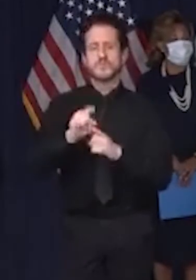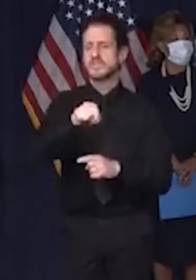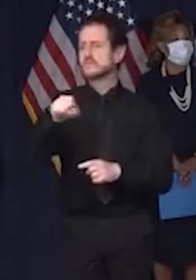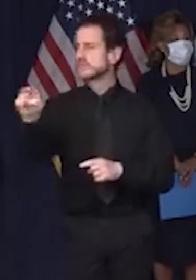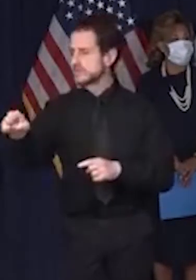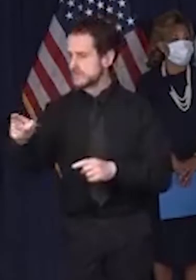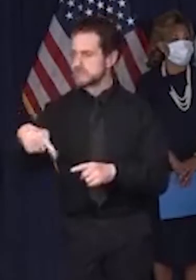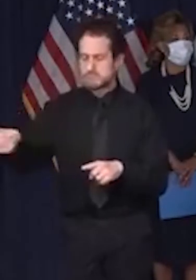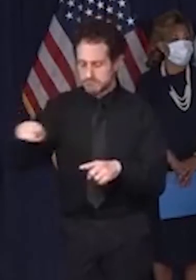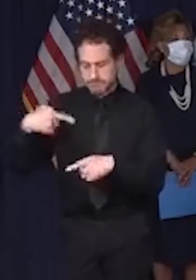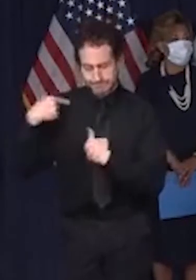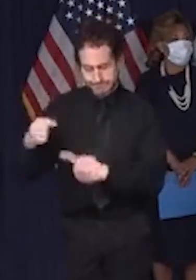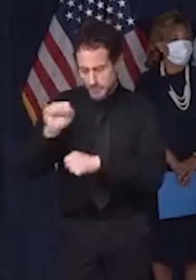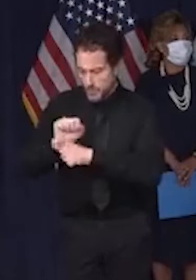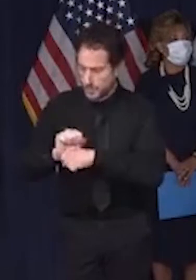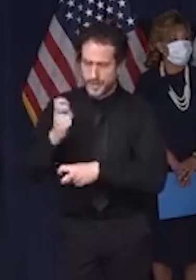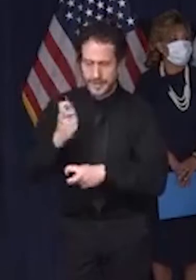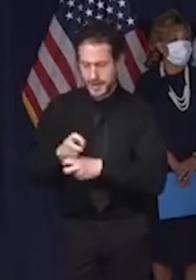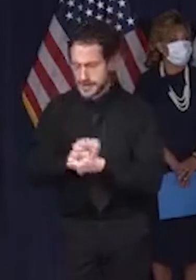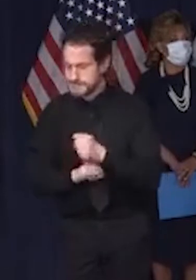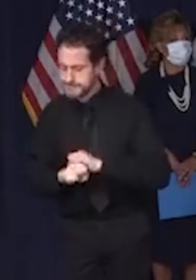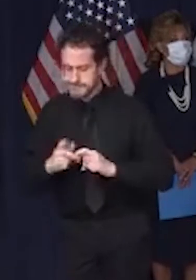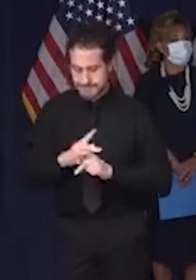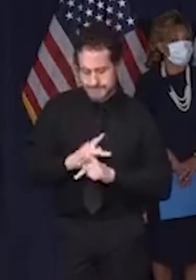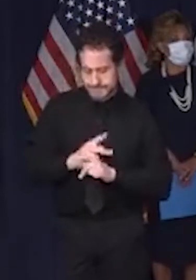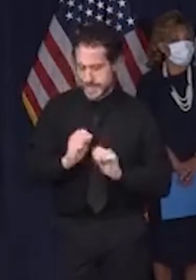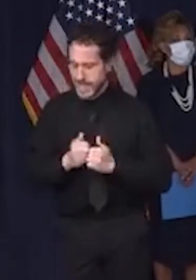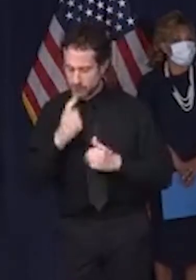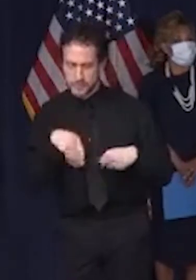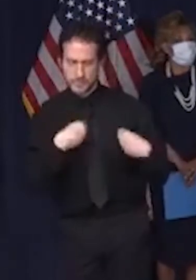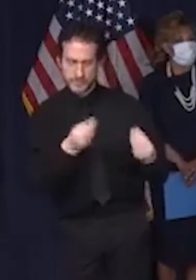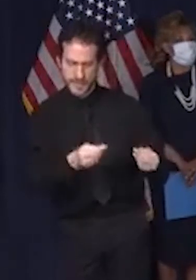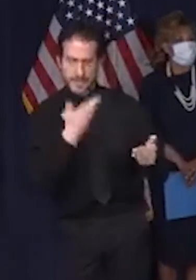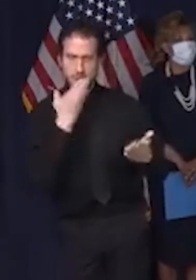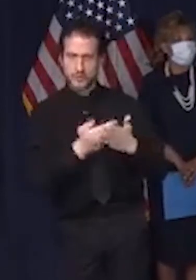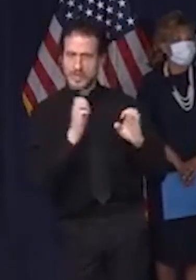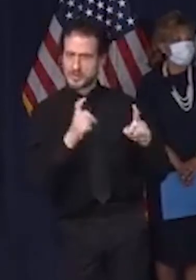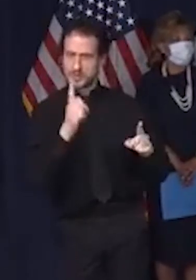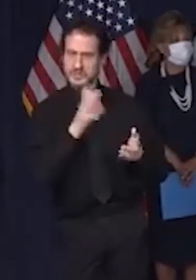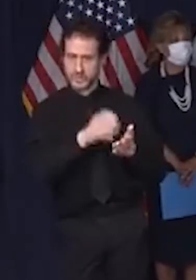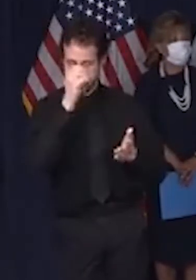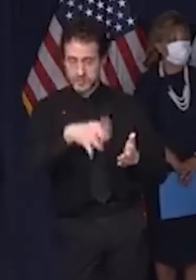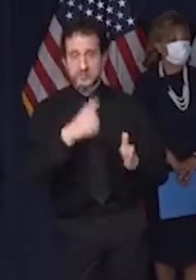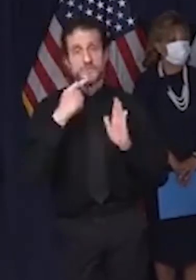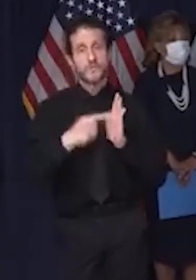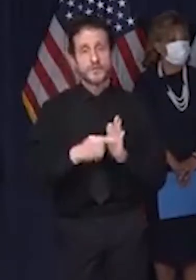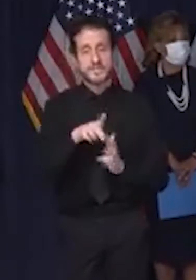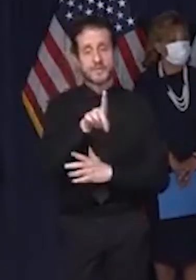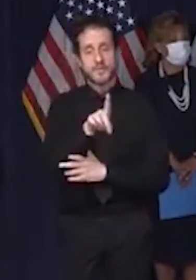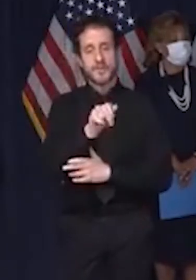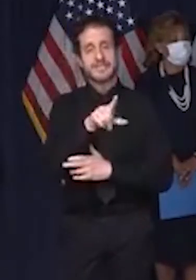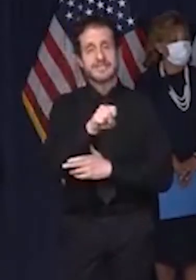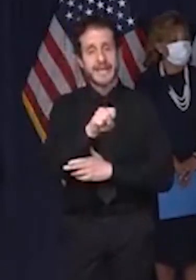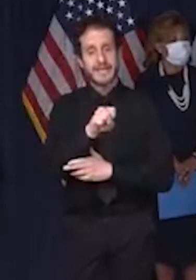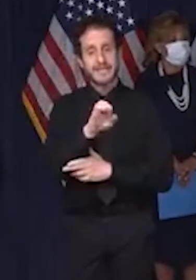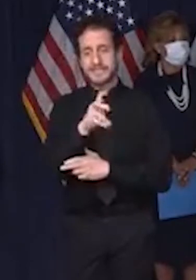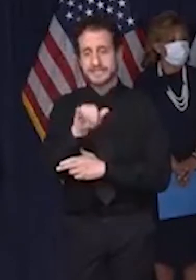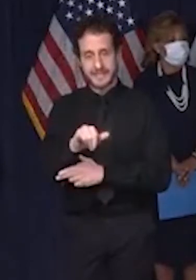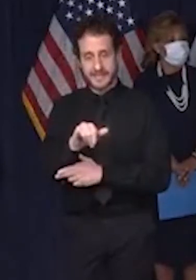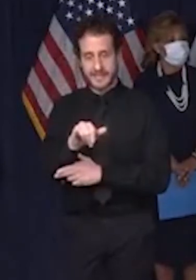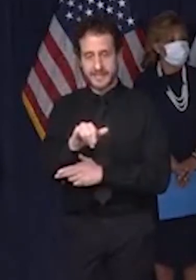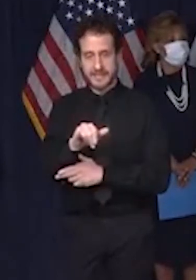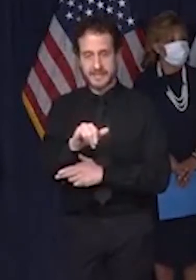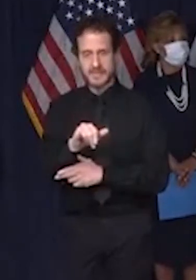hard at work doing just that for the last month already. Like in Dallas City, a Mississippi